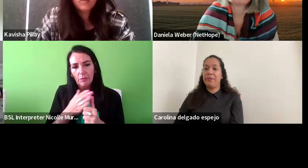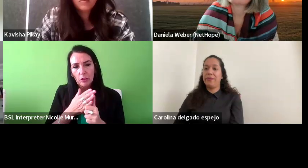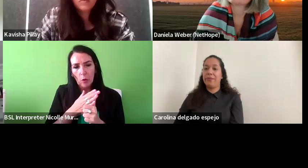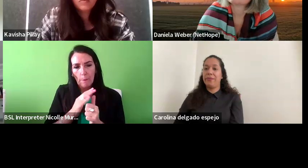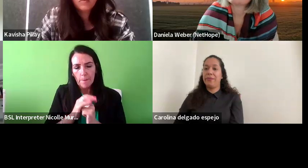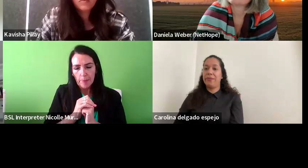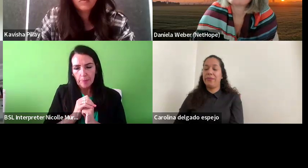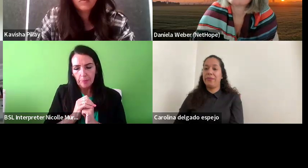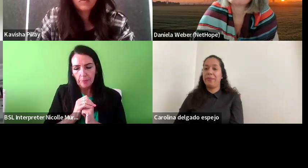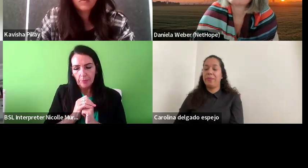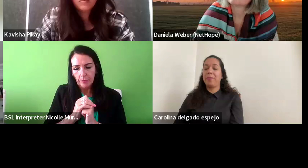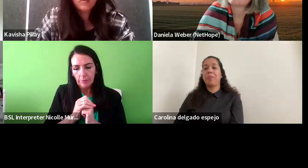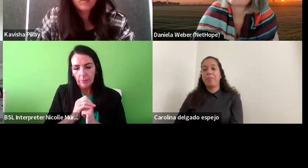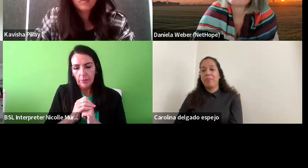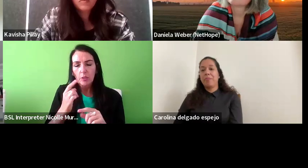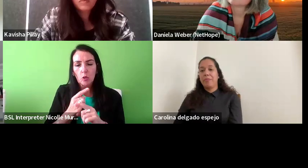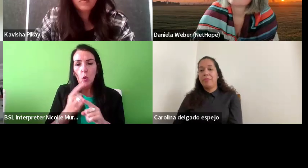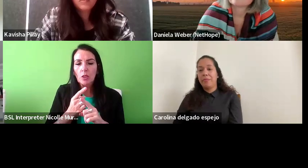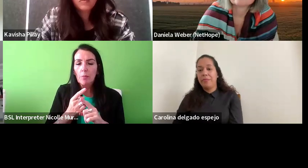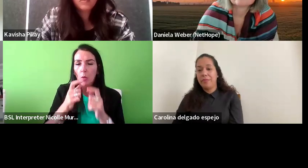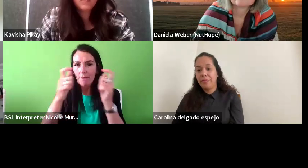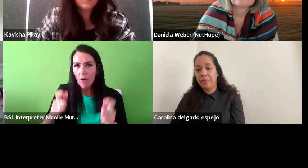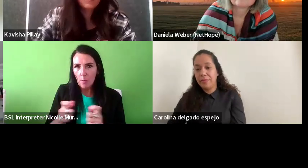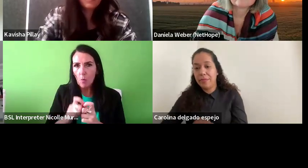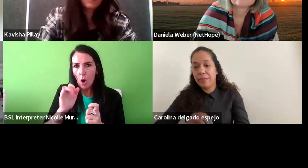some have already referred to the regulatory frameworks, and